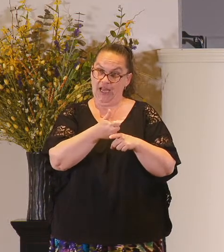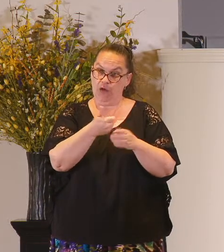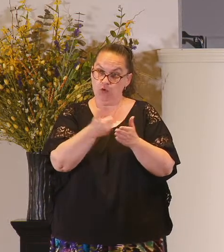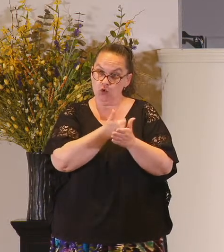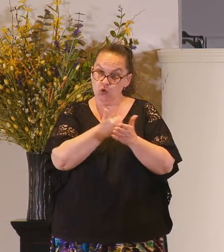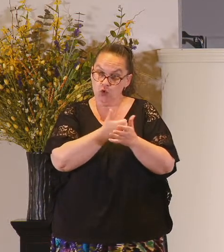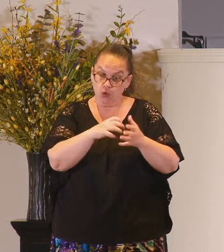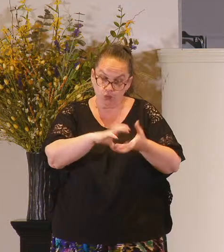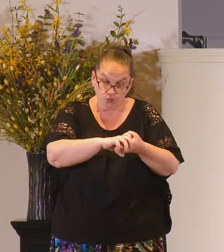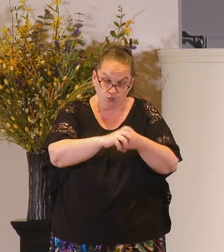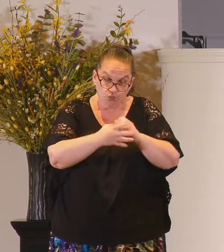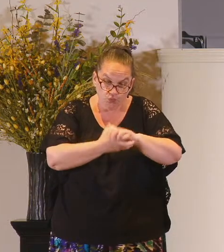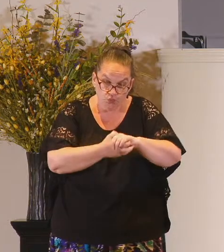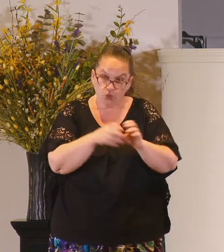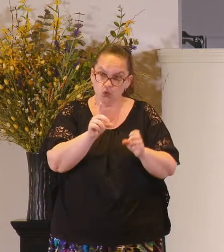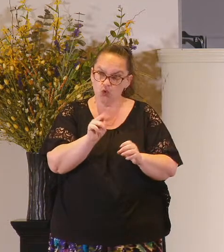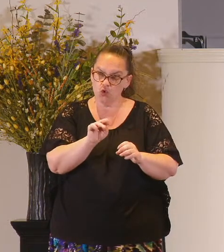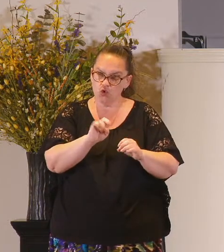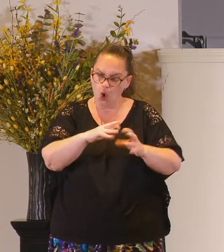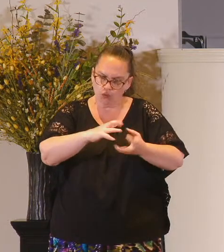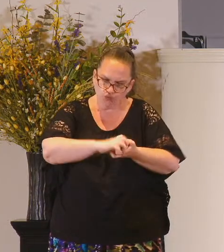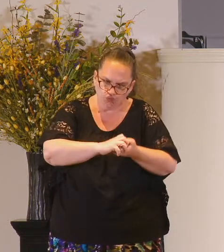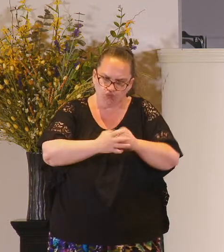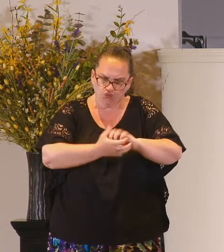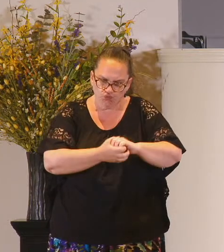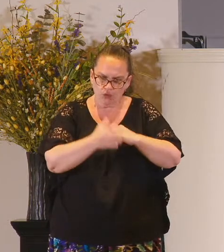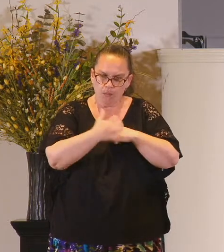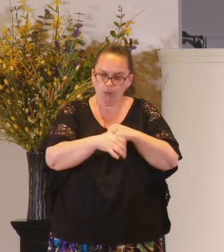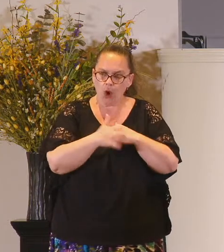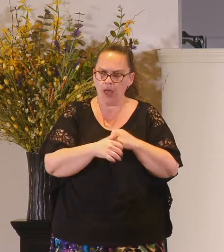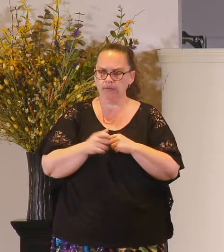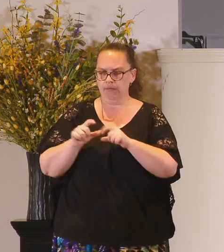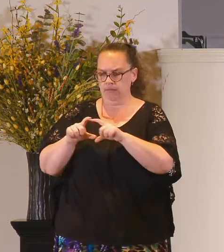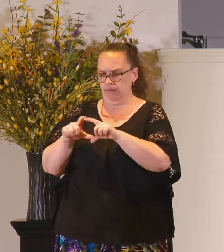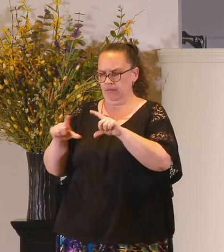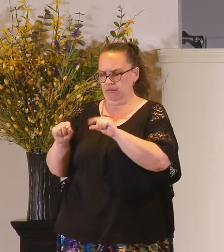the leaven and you knead the bread. And it only takes a little